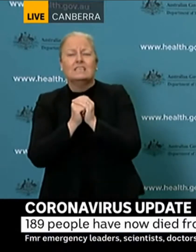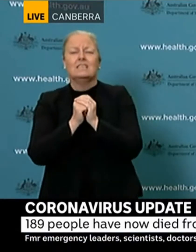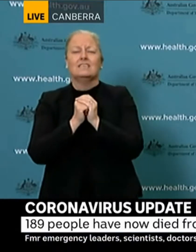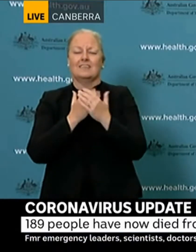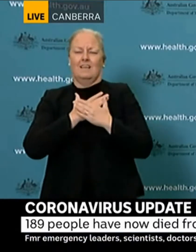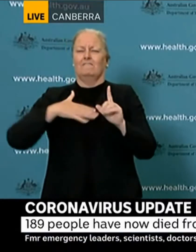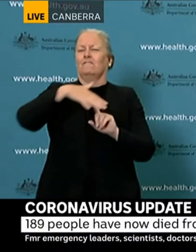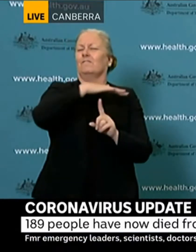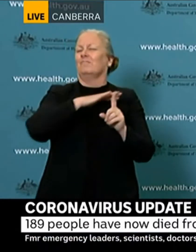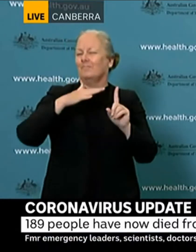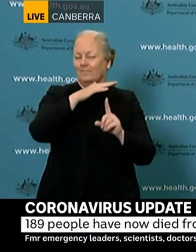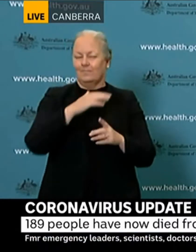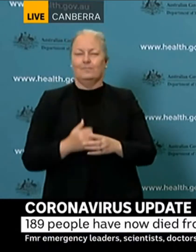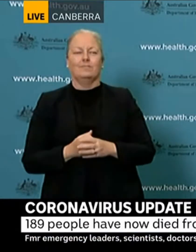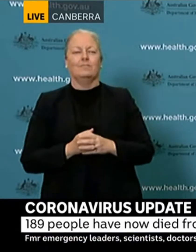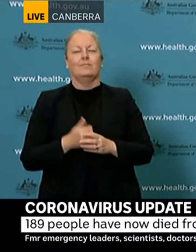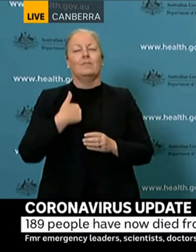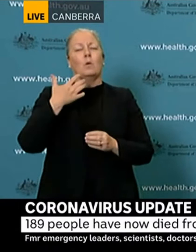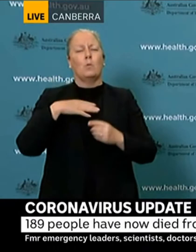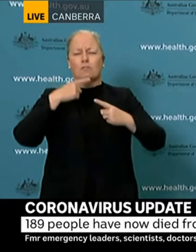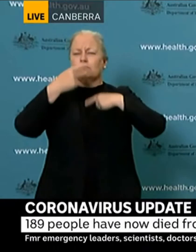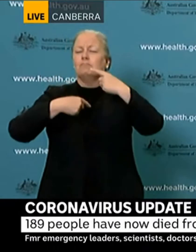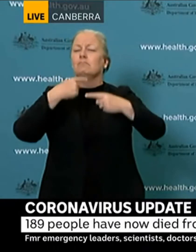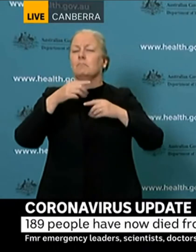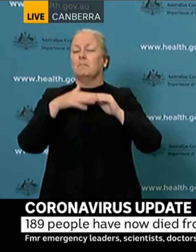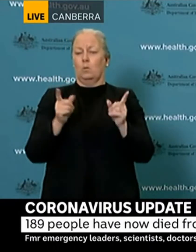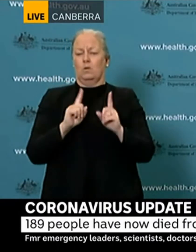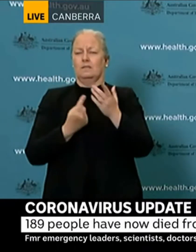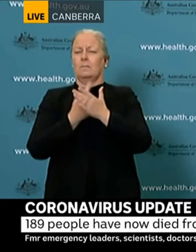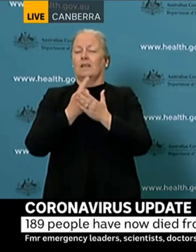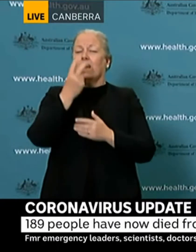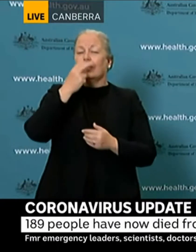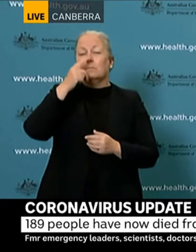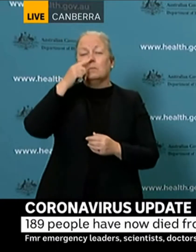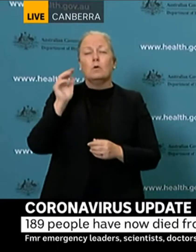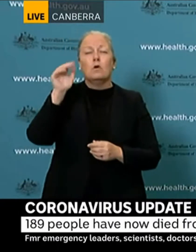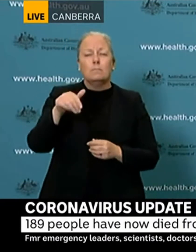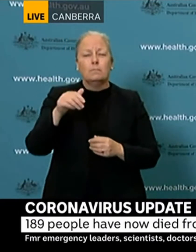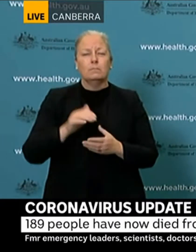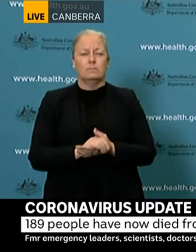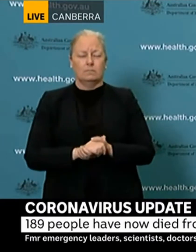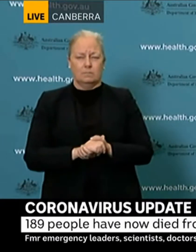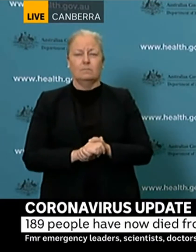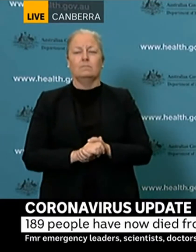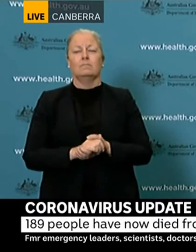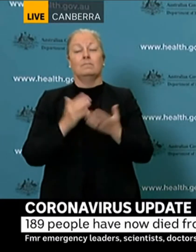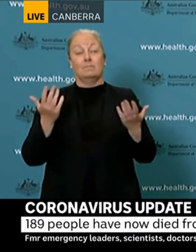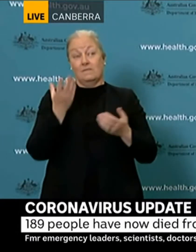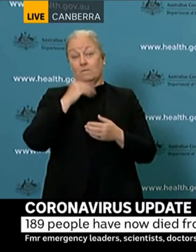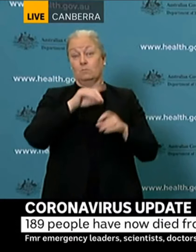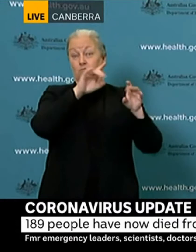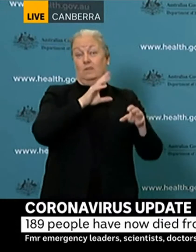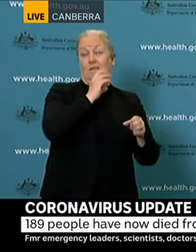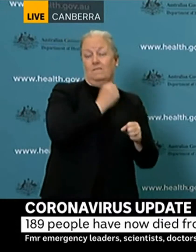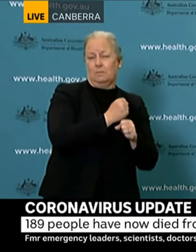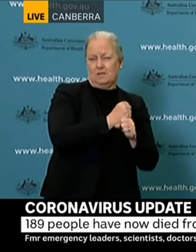so I do want to talk a little bit about the aged care response. We are continuing to reinforce from the Commonwealth into